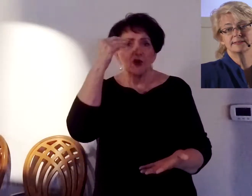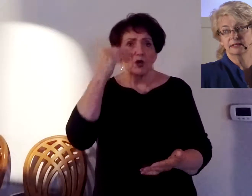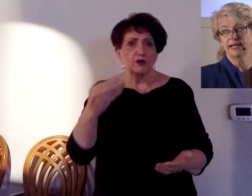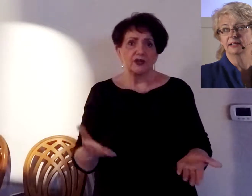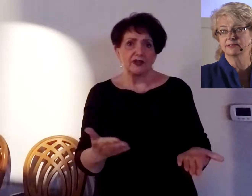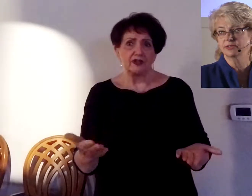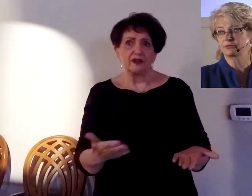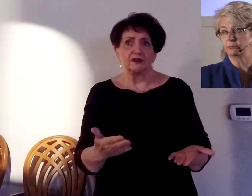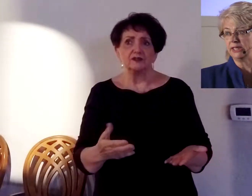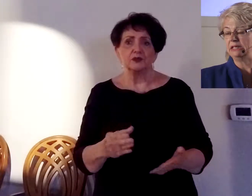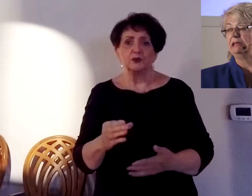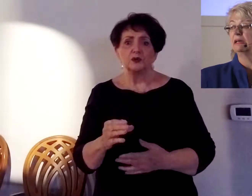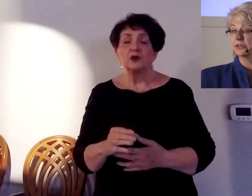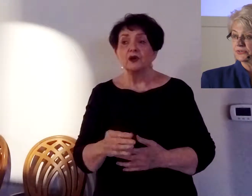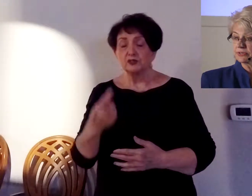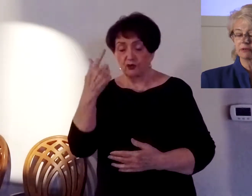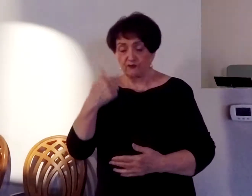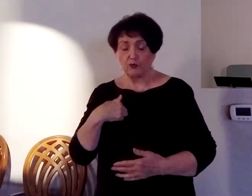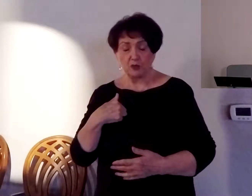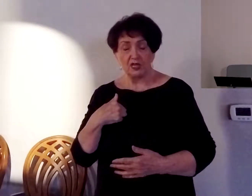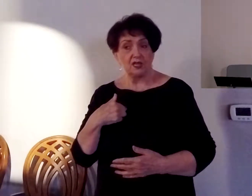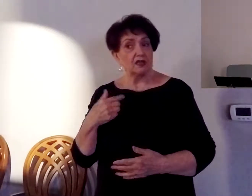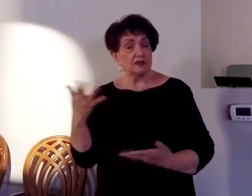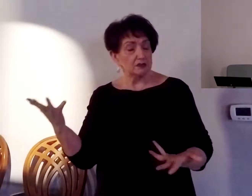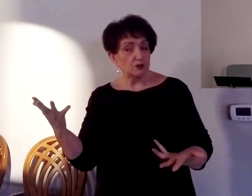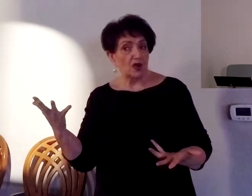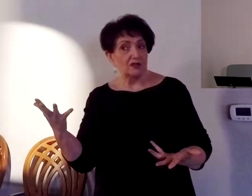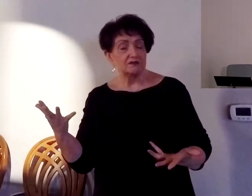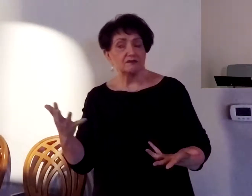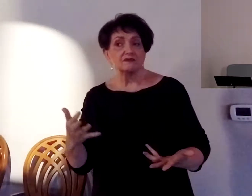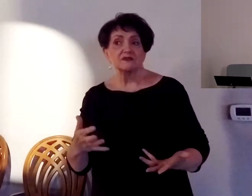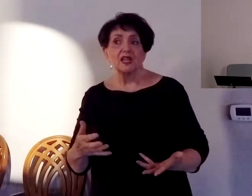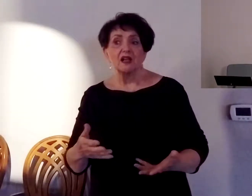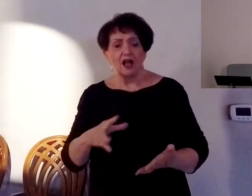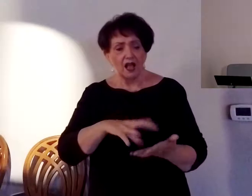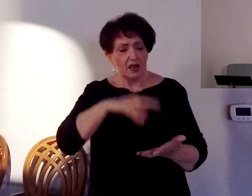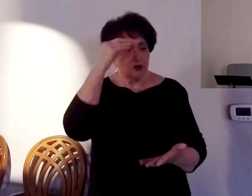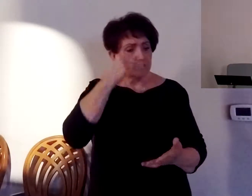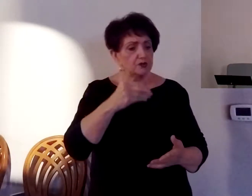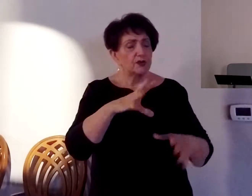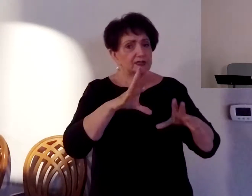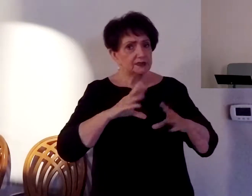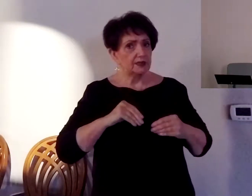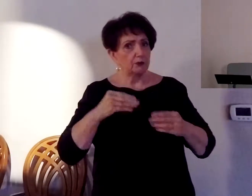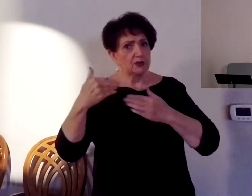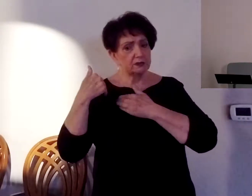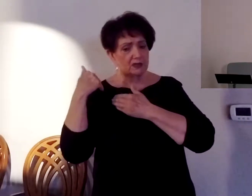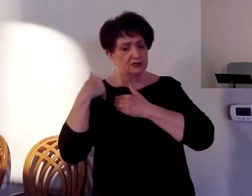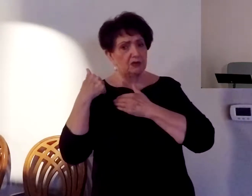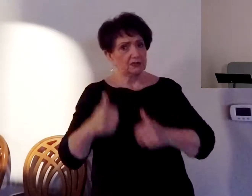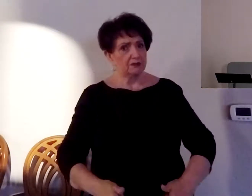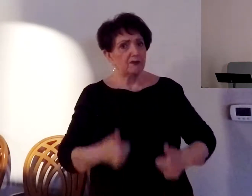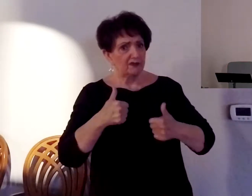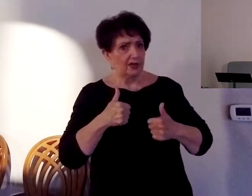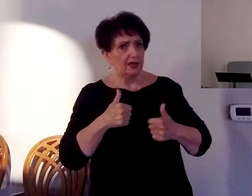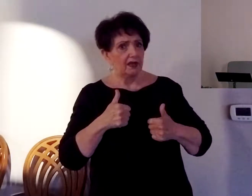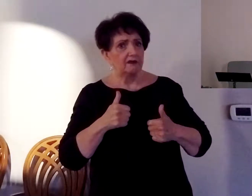what CSLDallas is for me is I really learned to take responsibility for my life, and I really learned how to